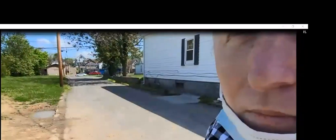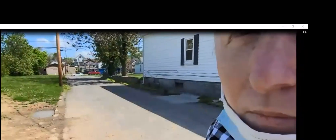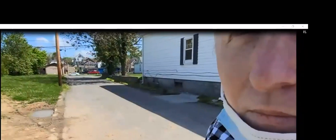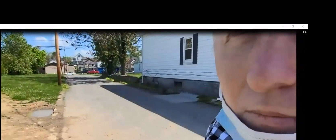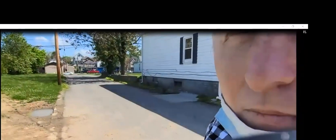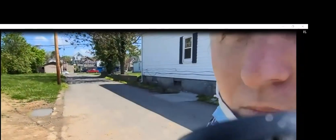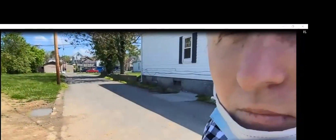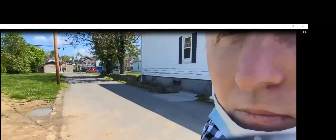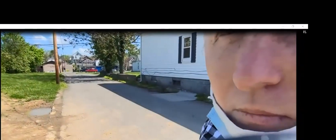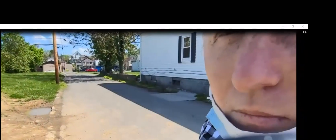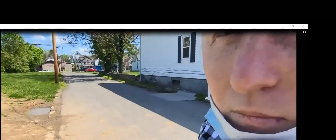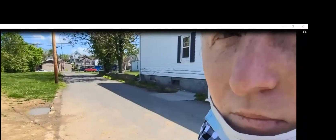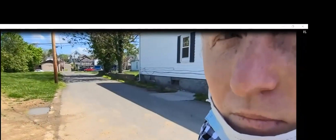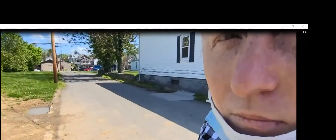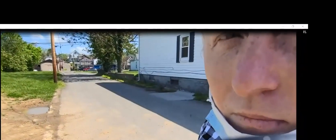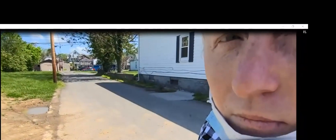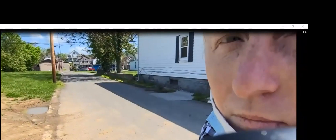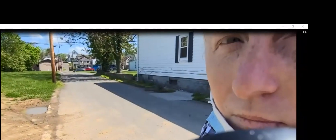list.